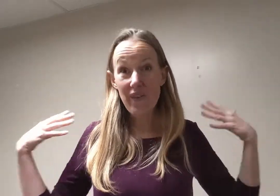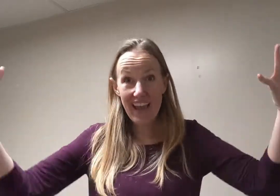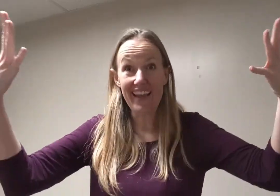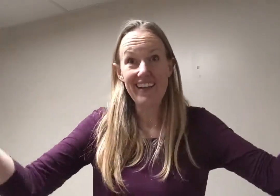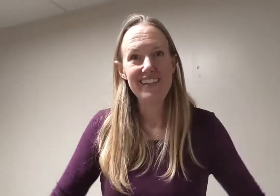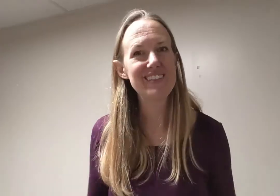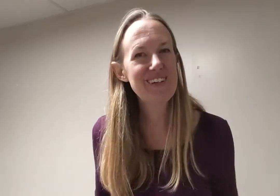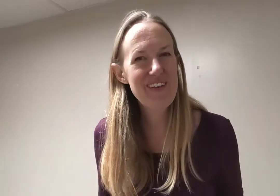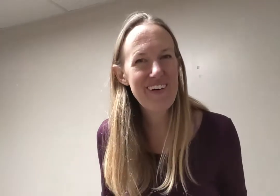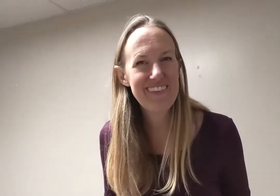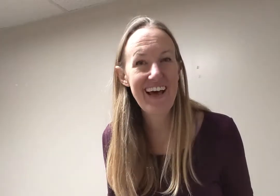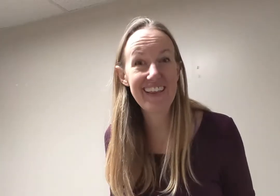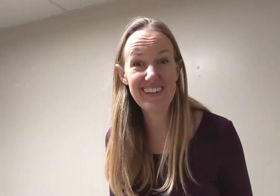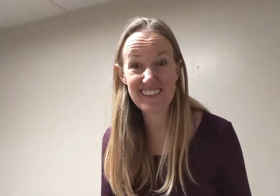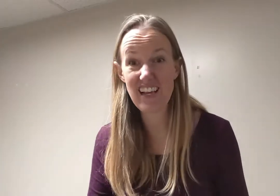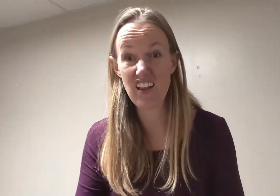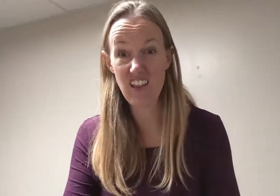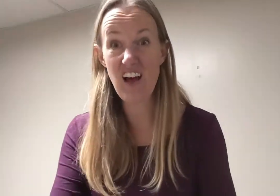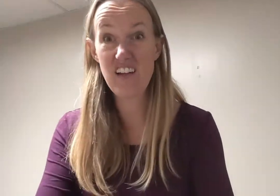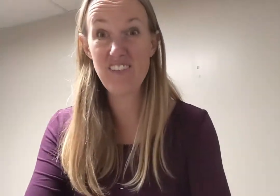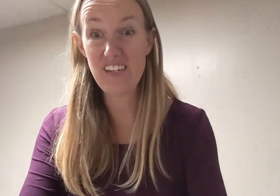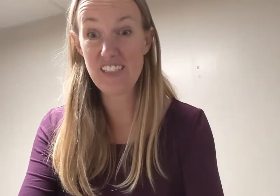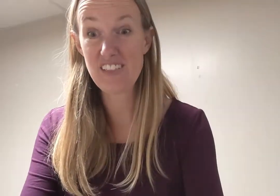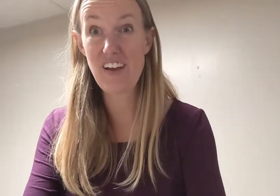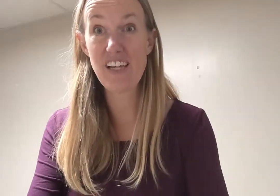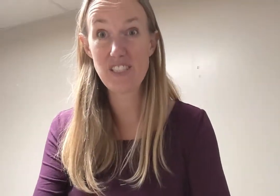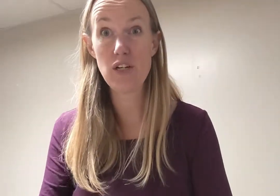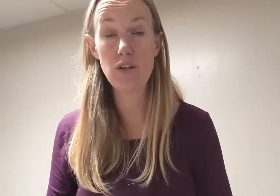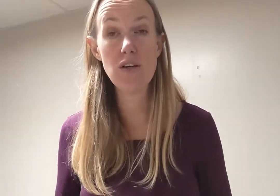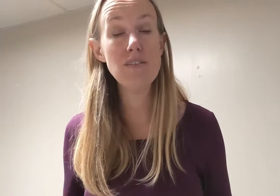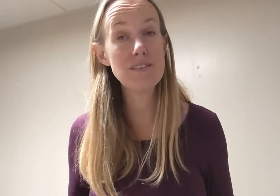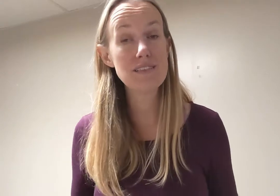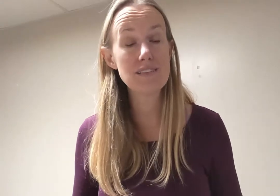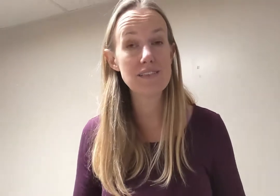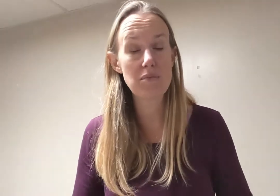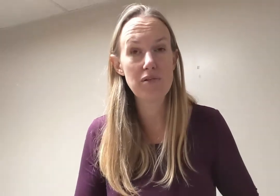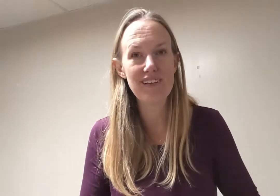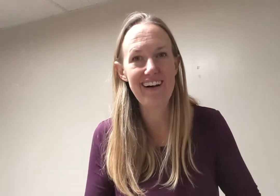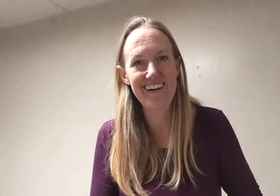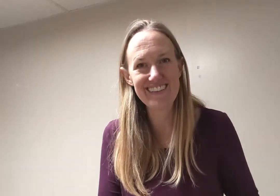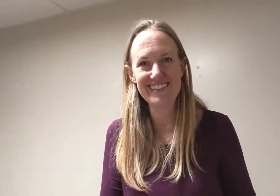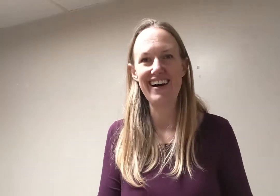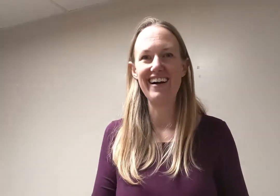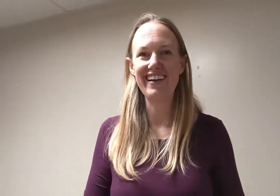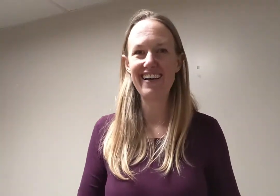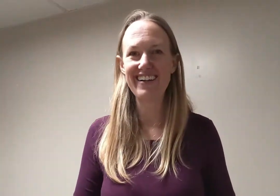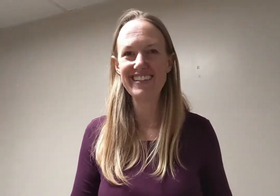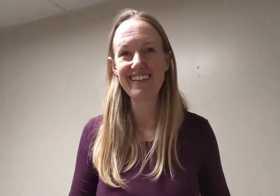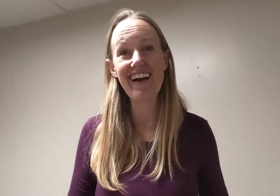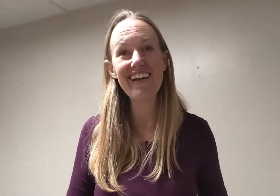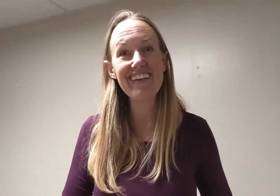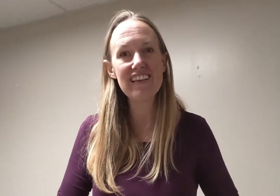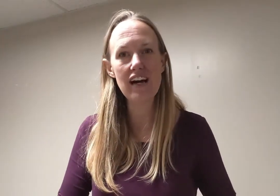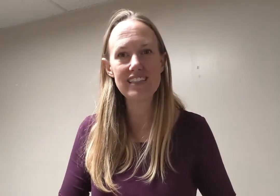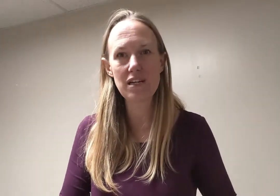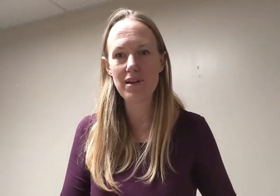Okay, sorry about that. There's a lot of lyrics. If I could show you, this is a pretty long song, and I got a little lost on my